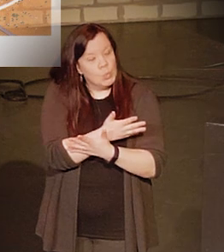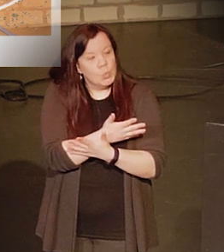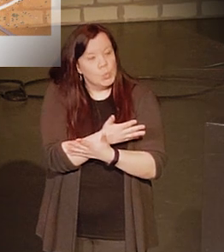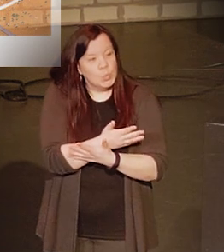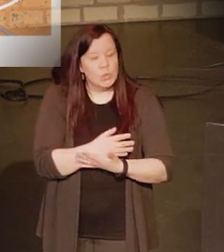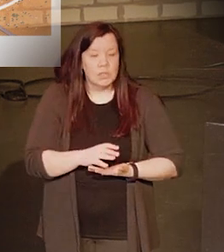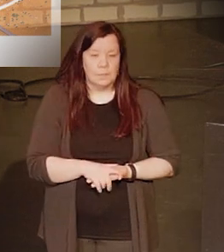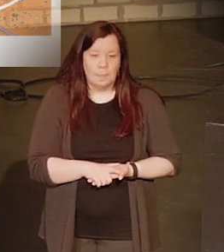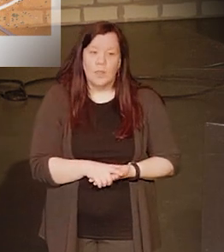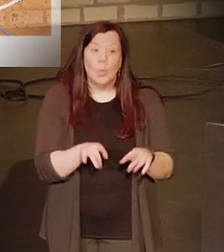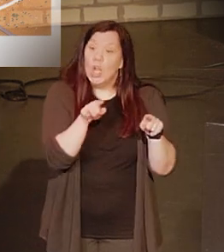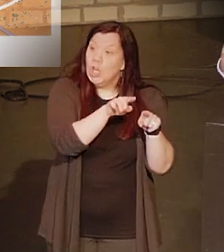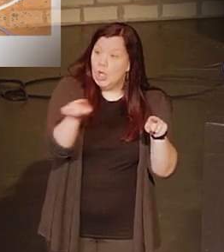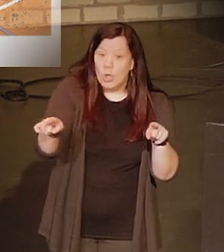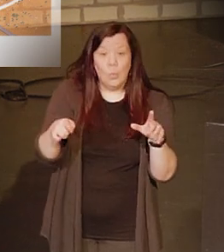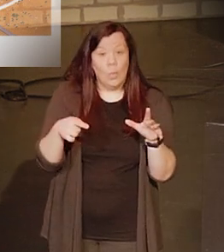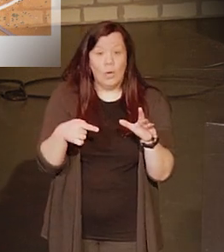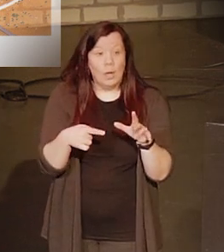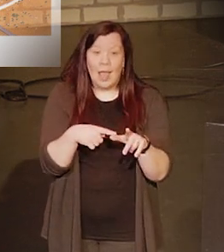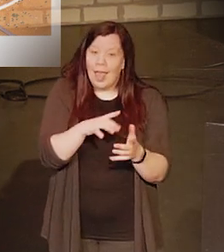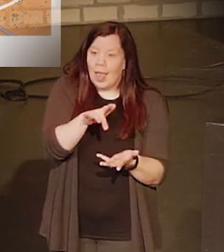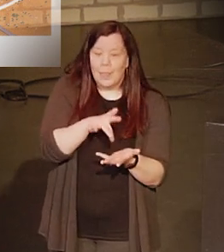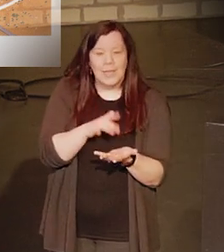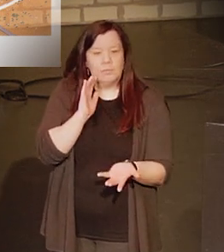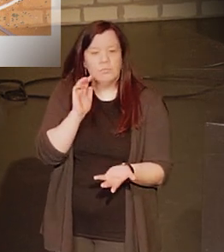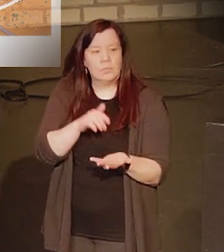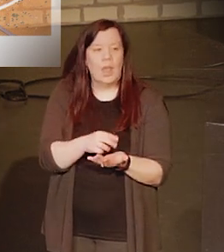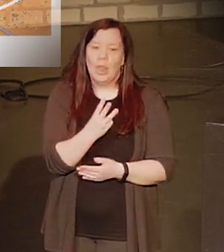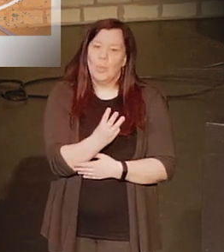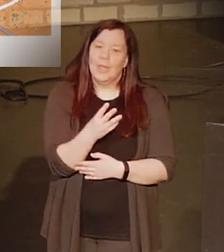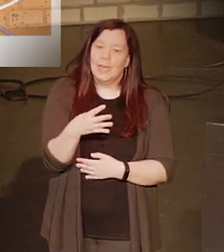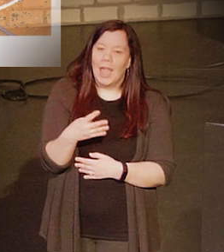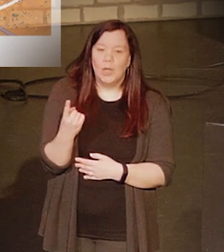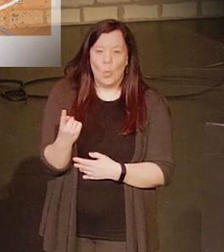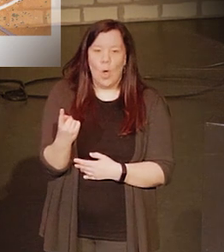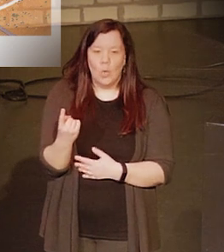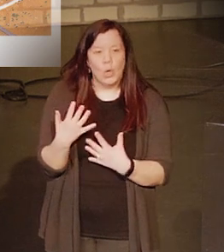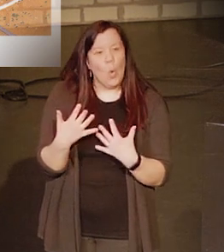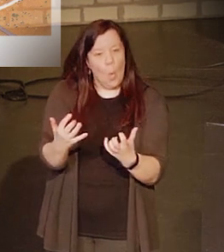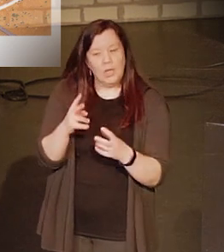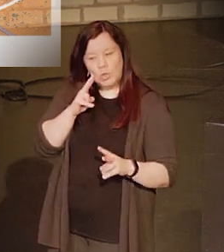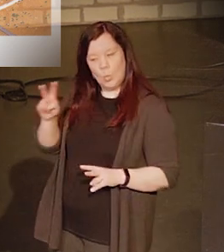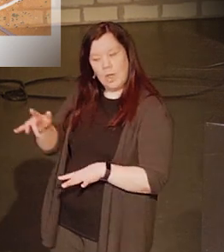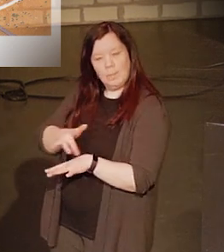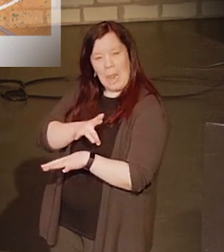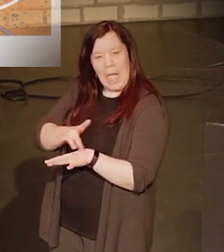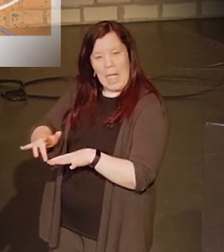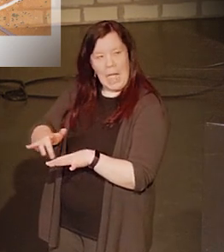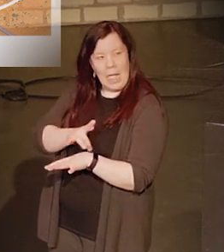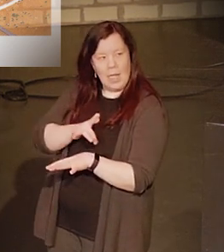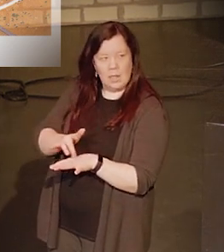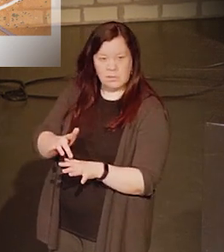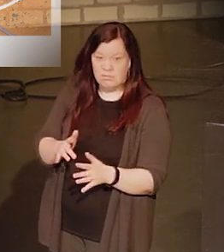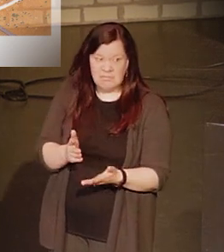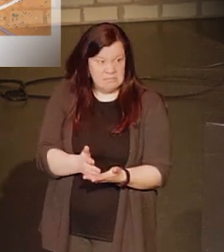So you, the Athenian members, turning up in 391, 390 BCE in the audience to watch this play, I think you should